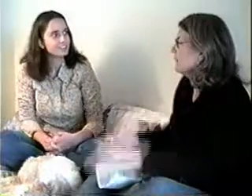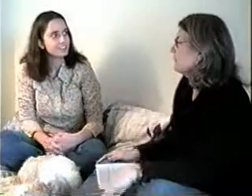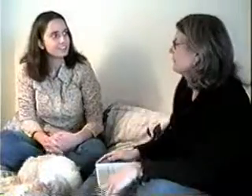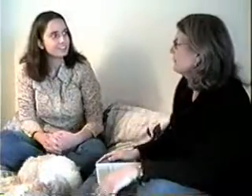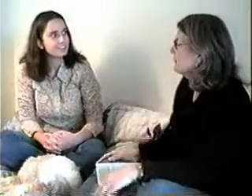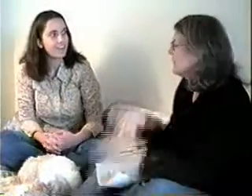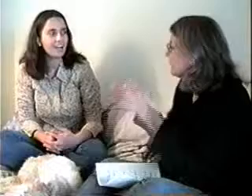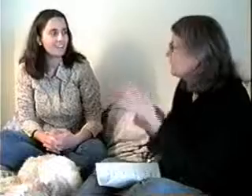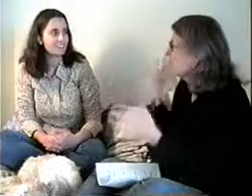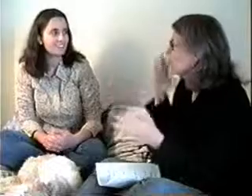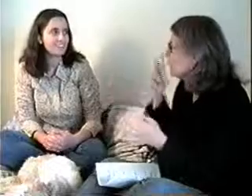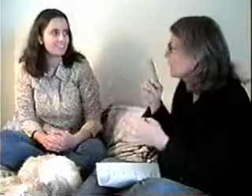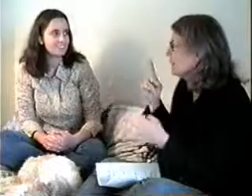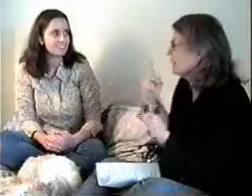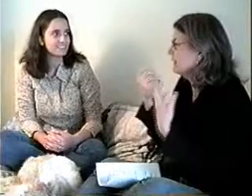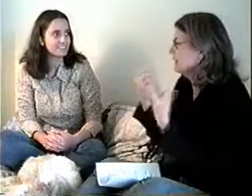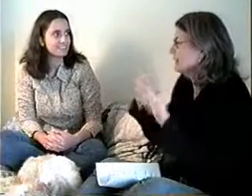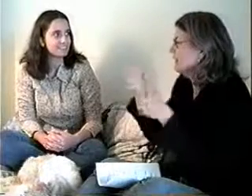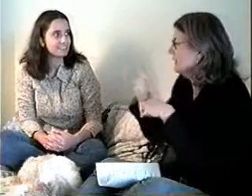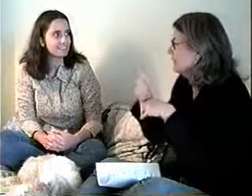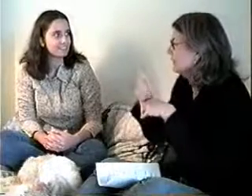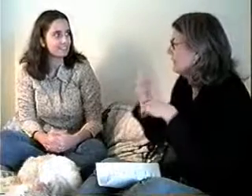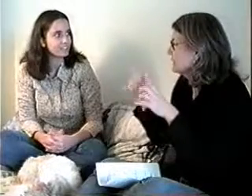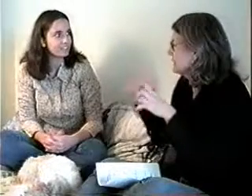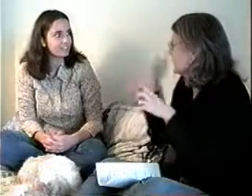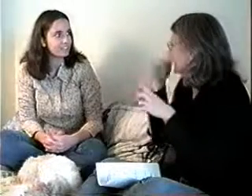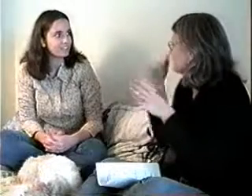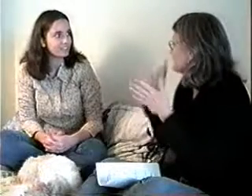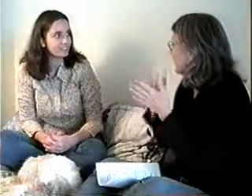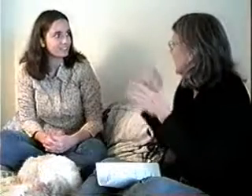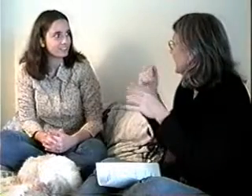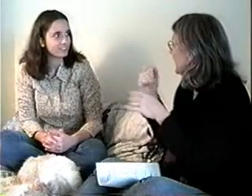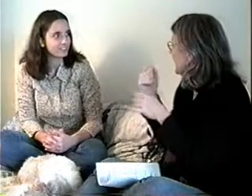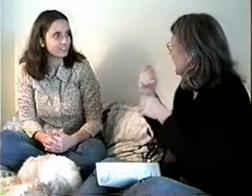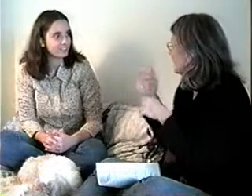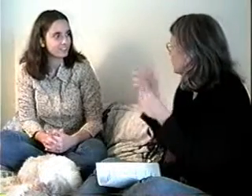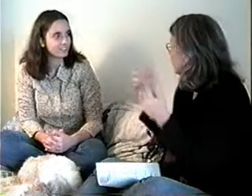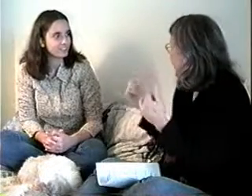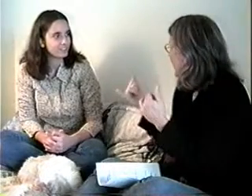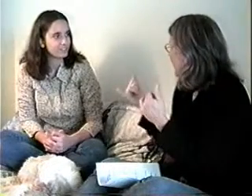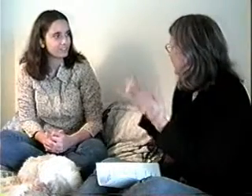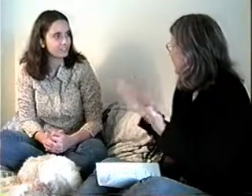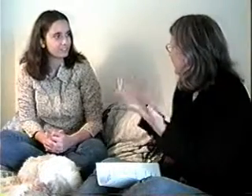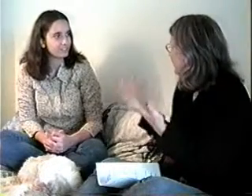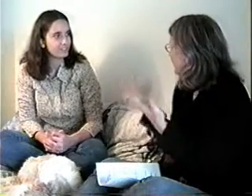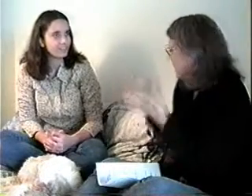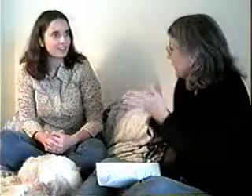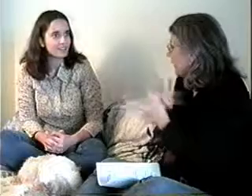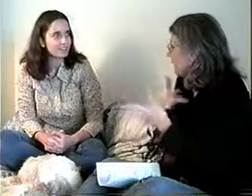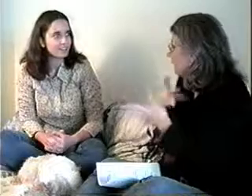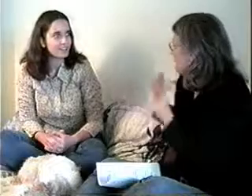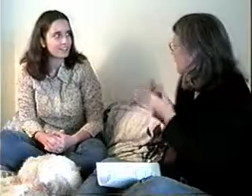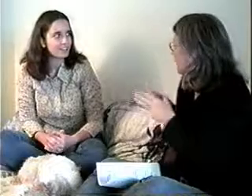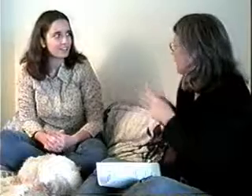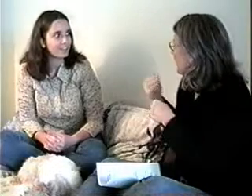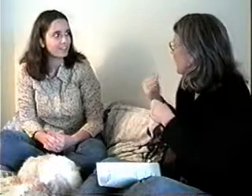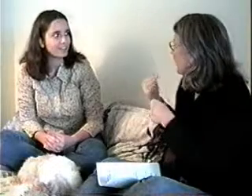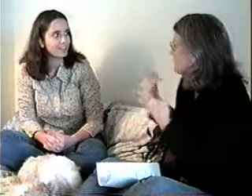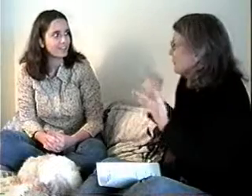if you could give any advice to kids that age now that are feeling left out, I mean,